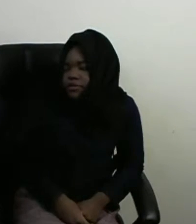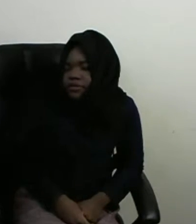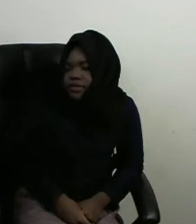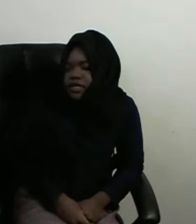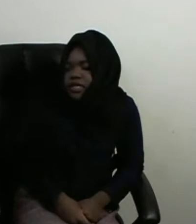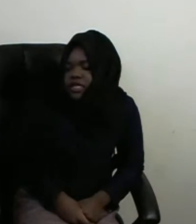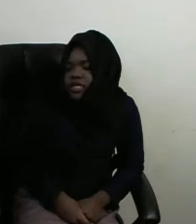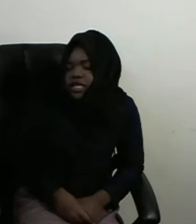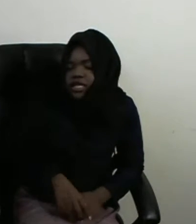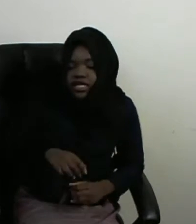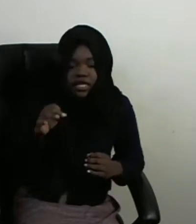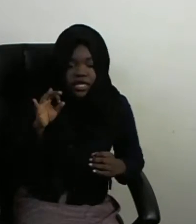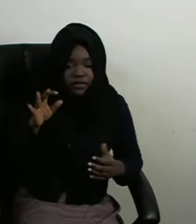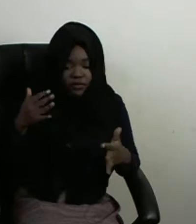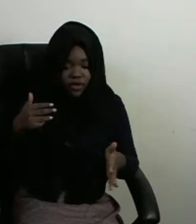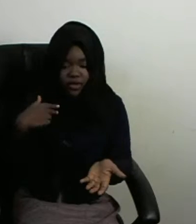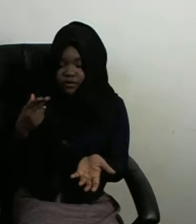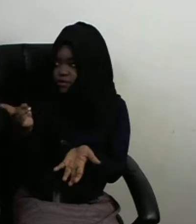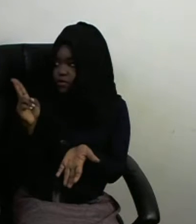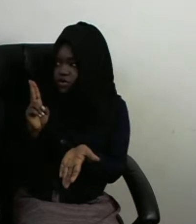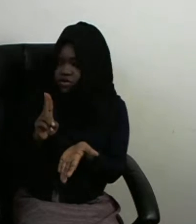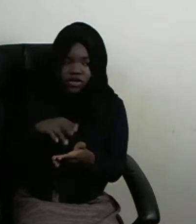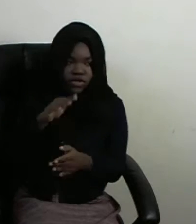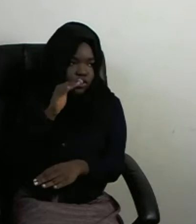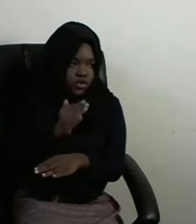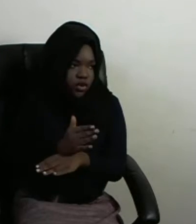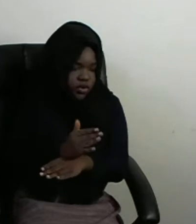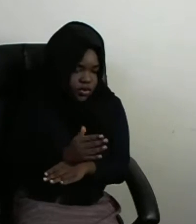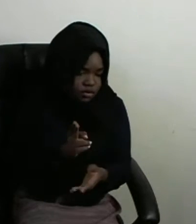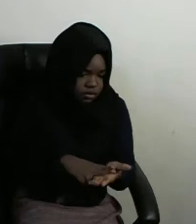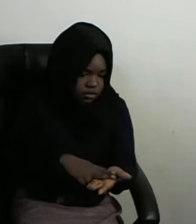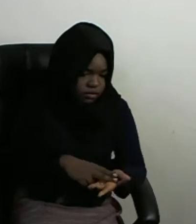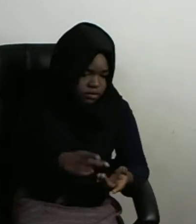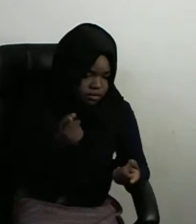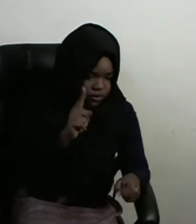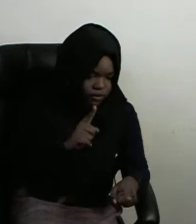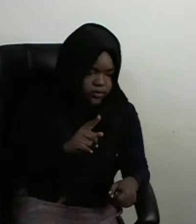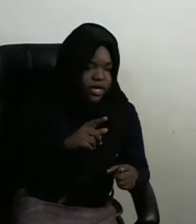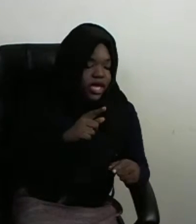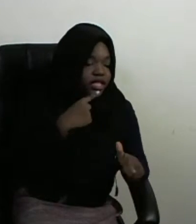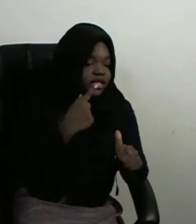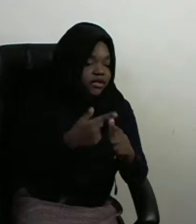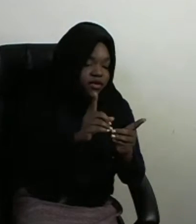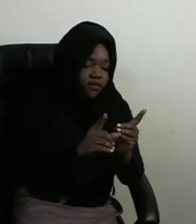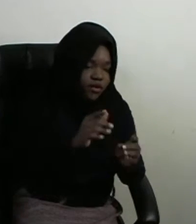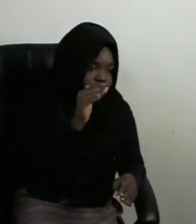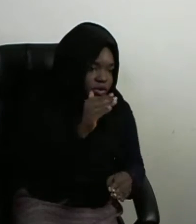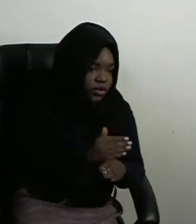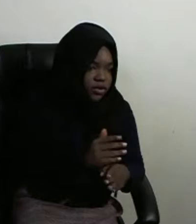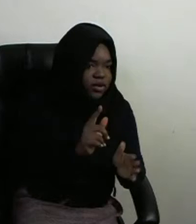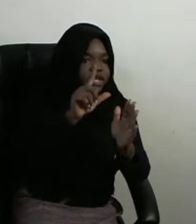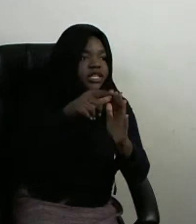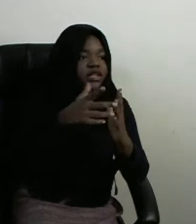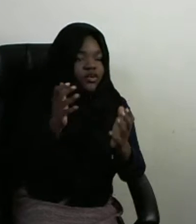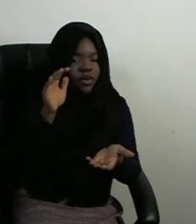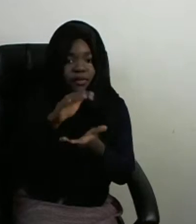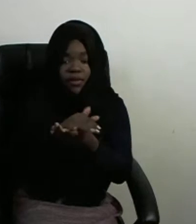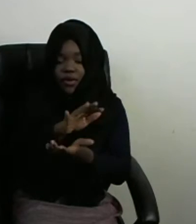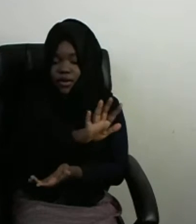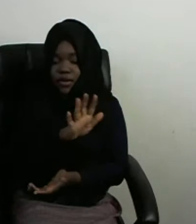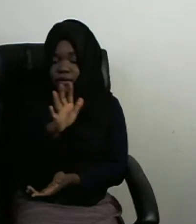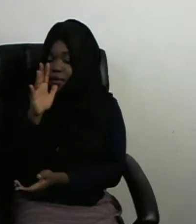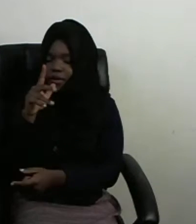If you have contracted the daughter and you divorced her and you later want to marry her